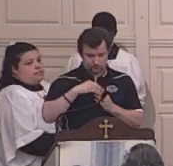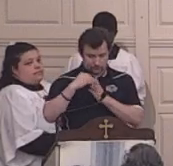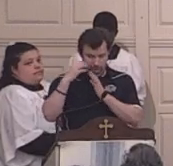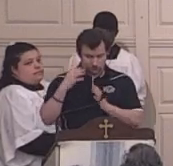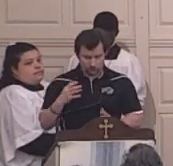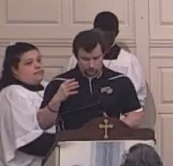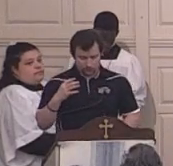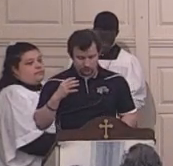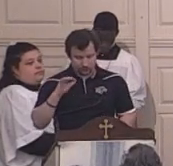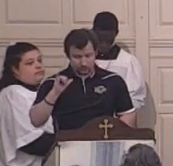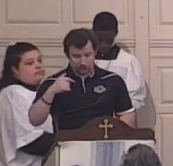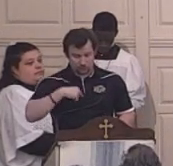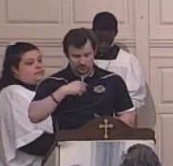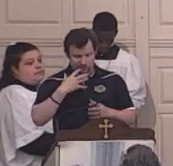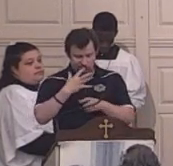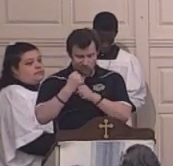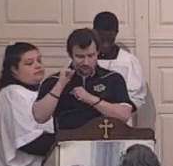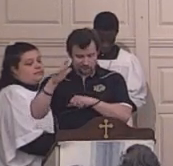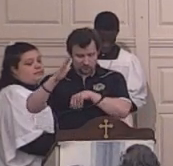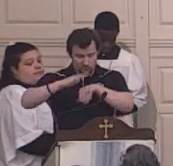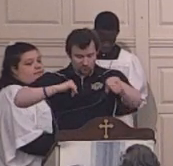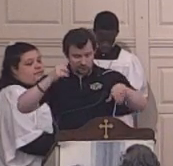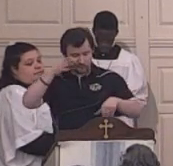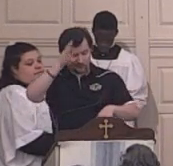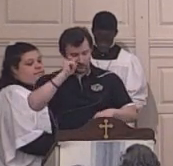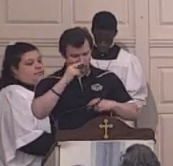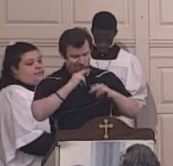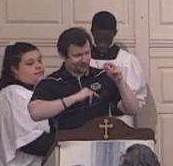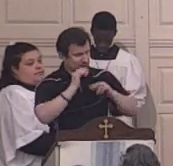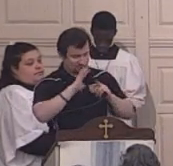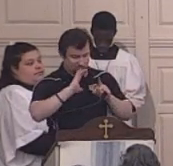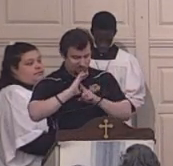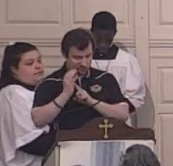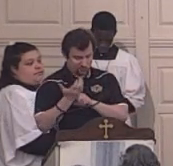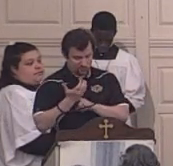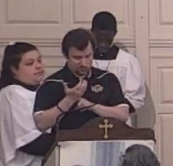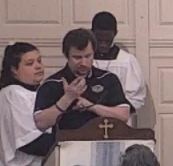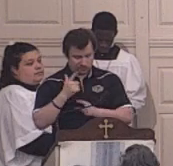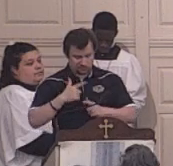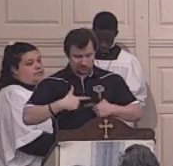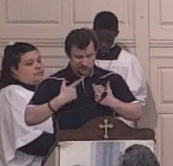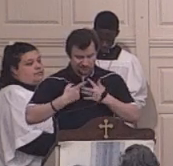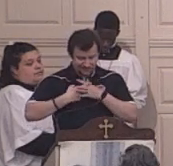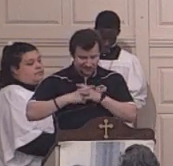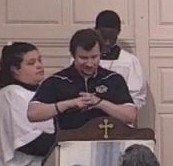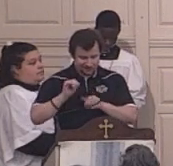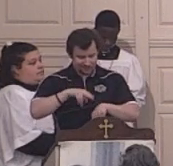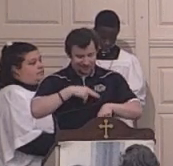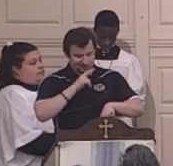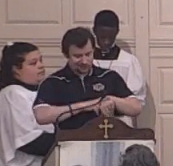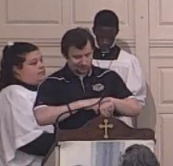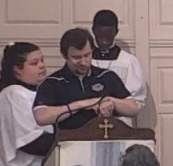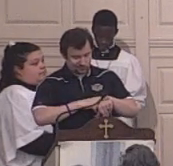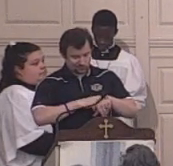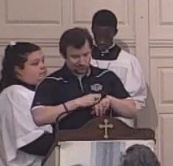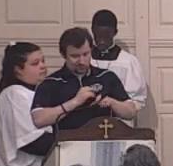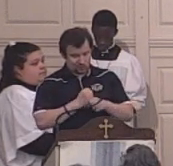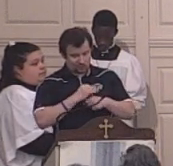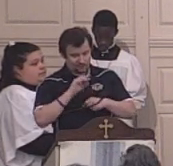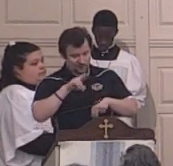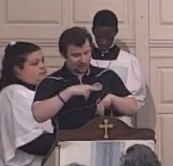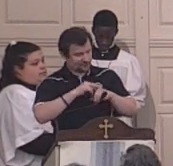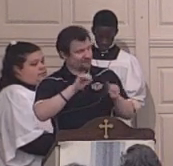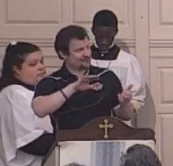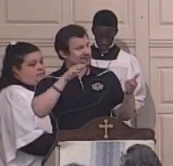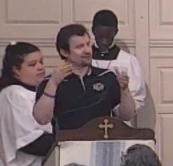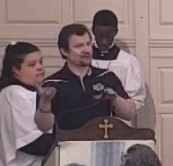For our political leaders, that they heed the calling of God to build a culture of life, beginning